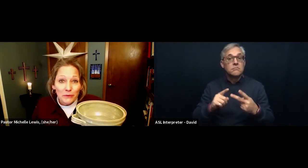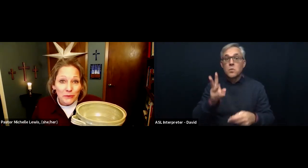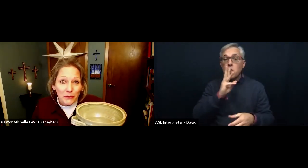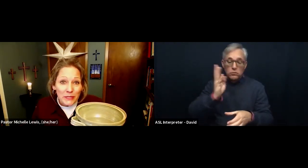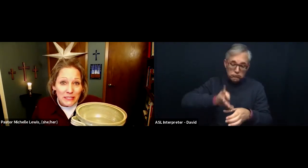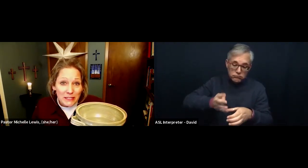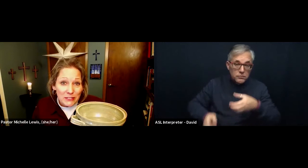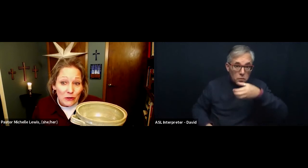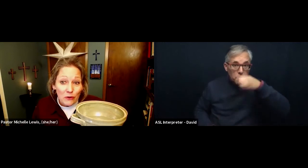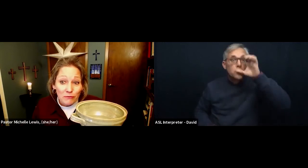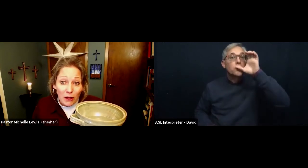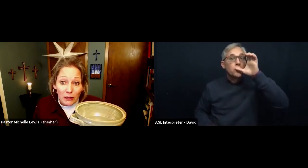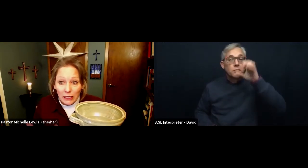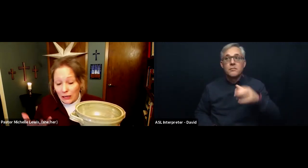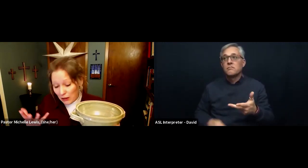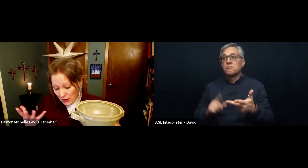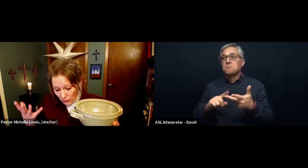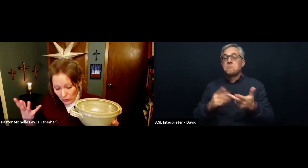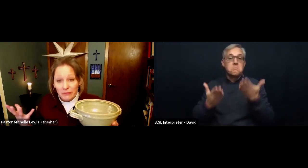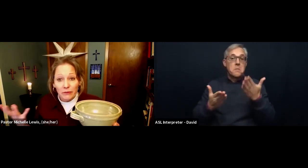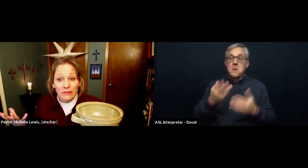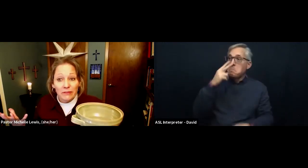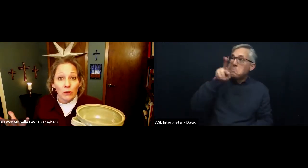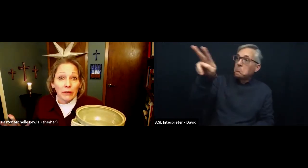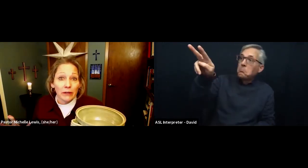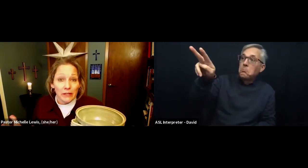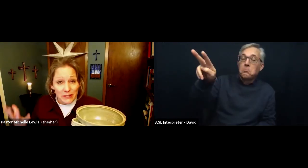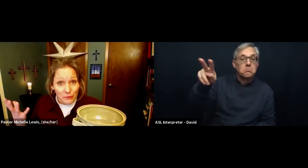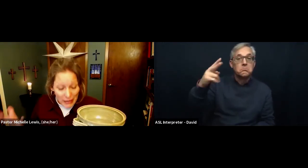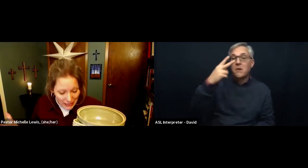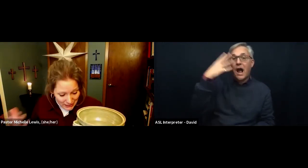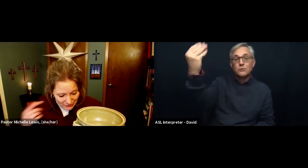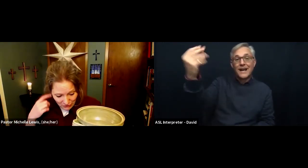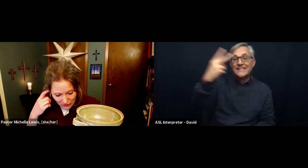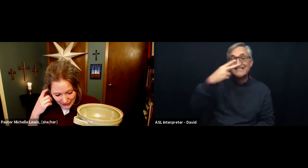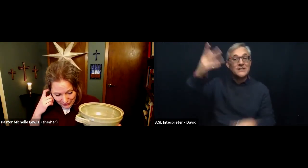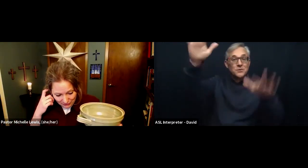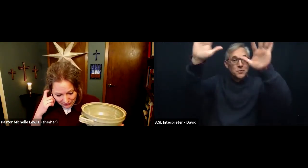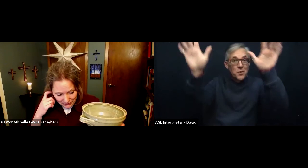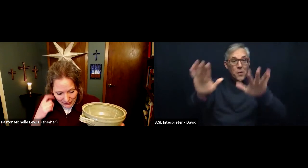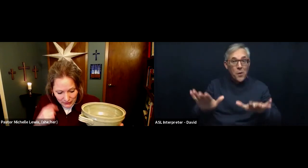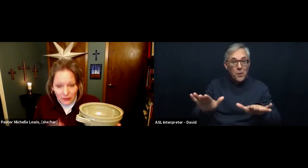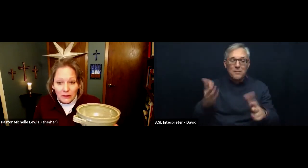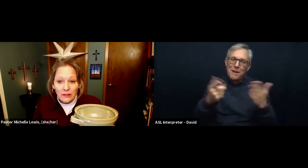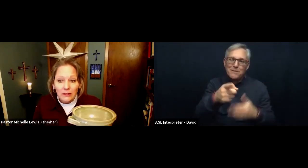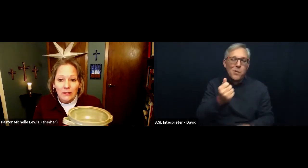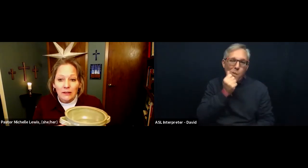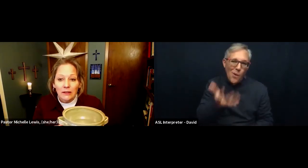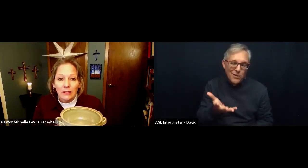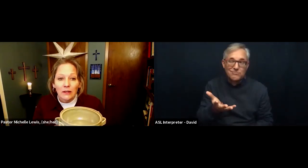or maybe you'll notice the snow falling, or if you live in a warmer area, the rain falling,